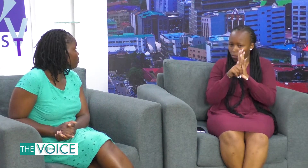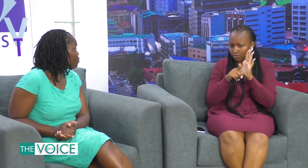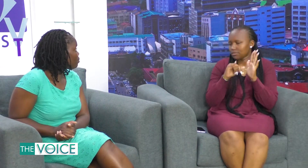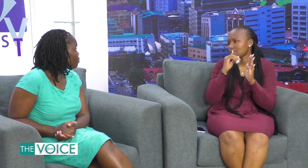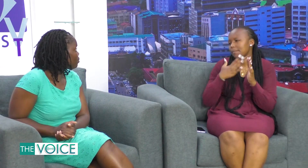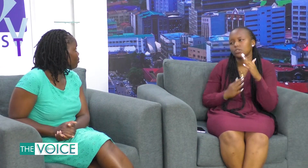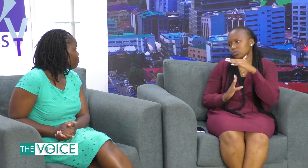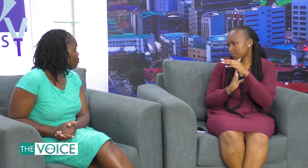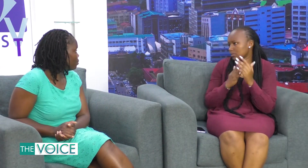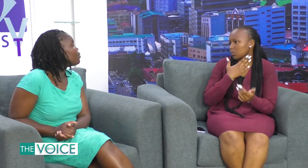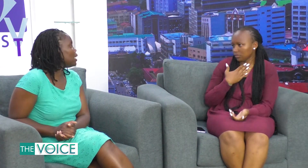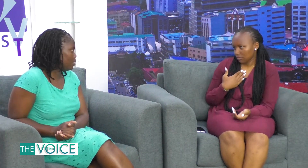let me take this opportunity to say that